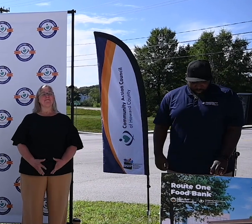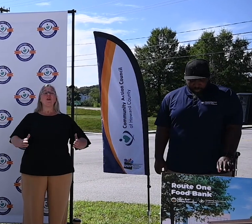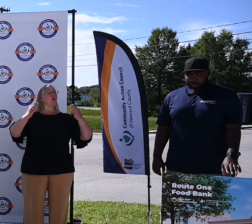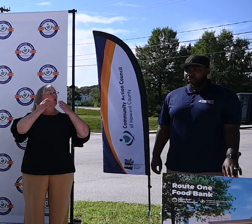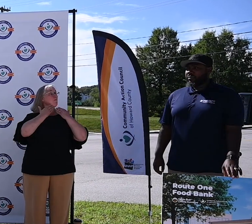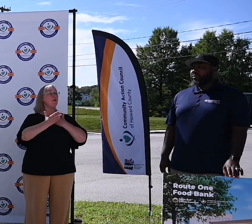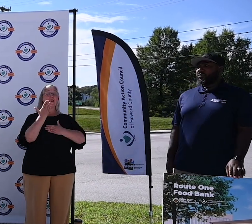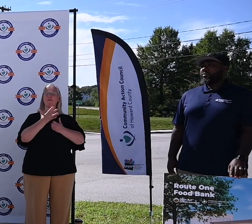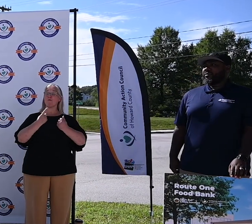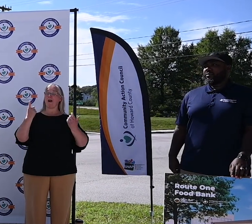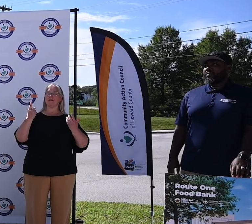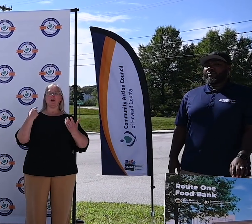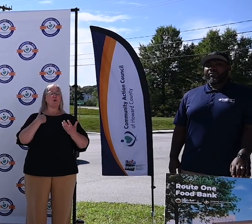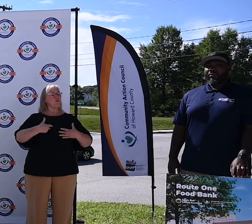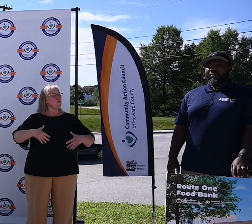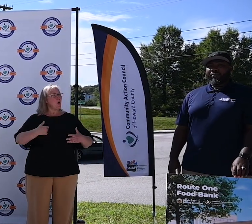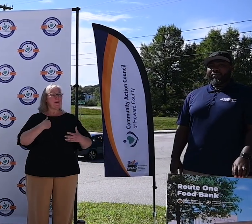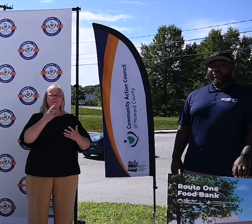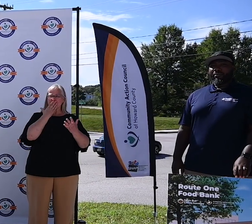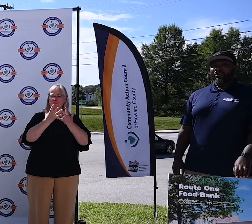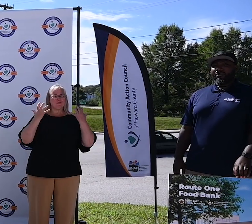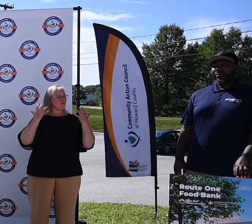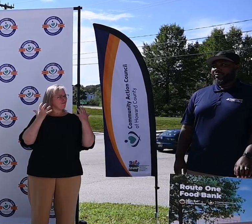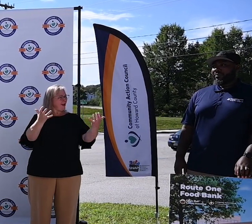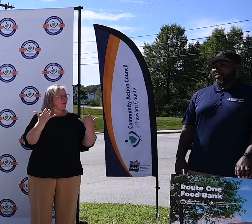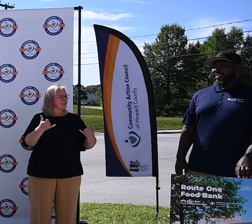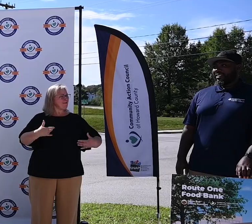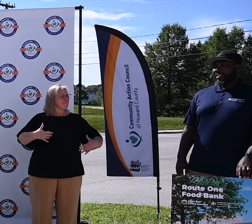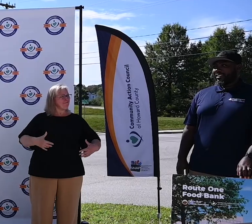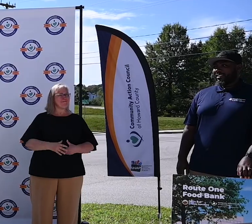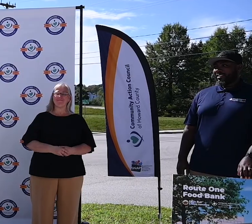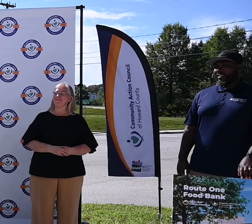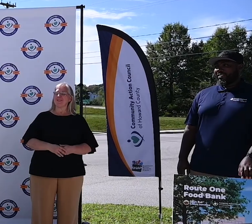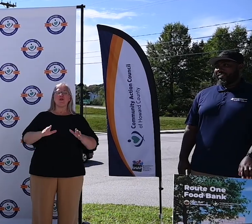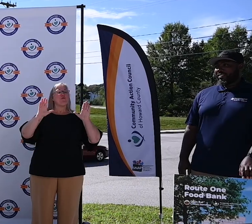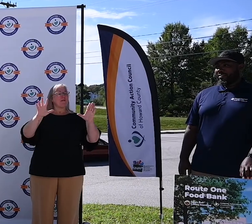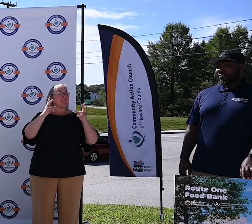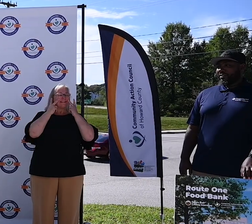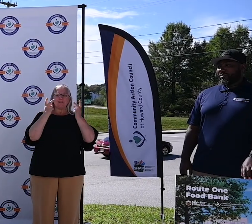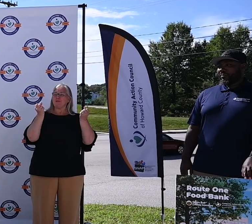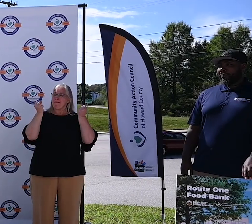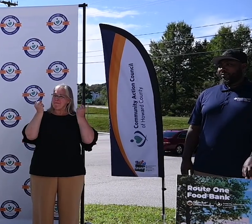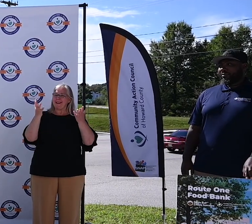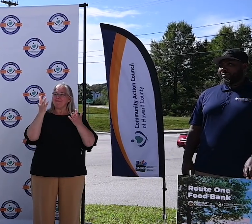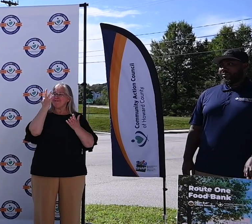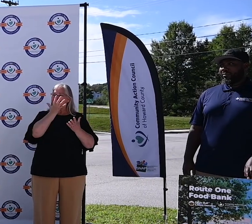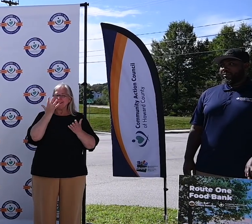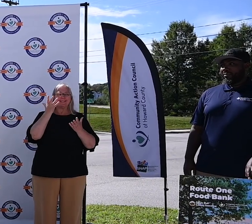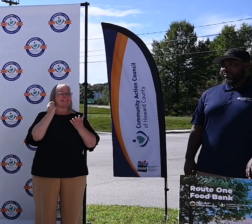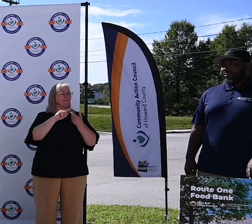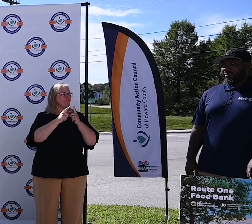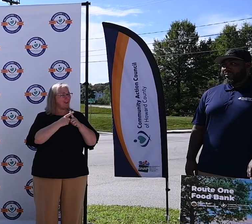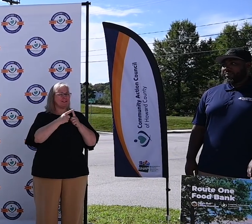Well, good morning, everyone. We sure have a crowd today. How wonderful to see so many faces and